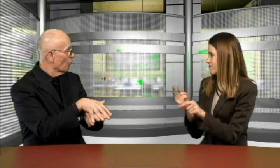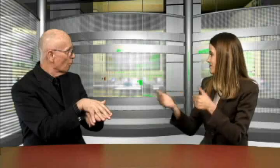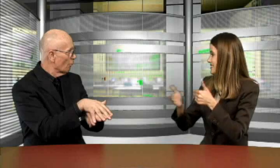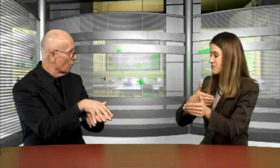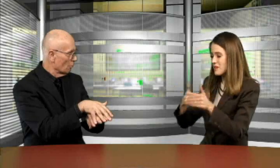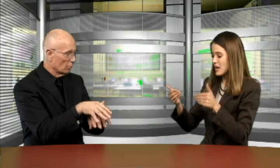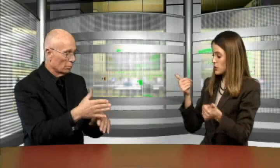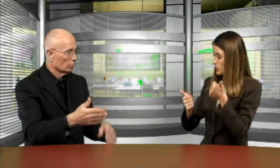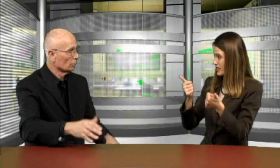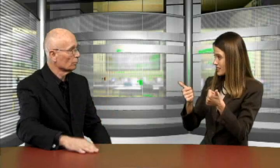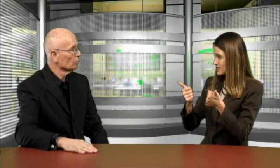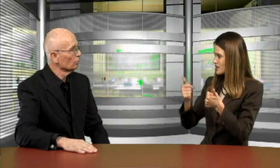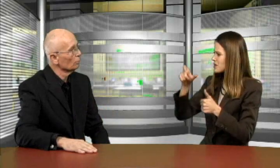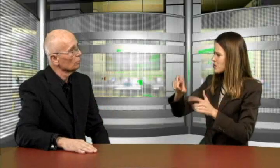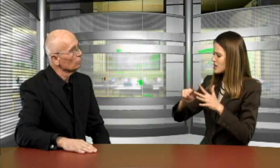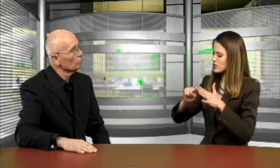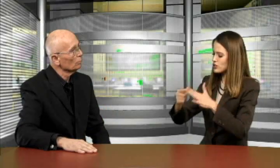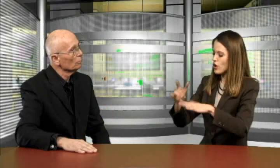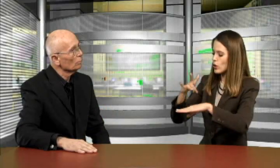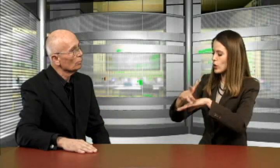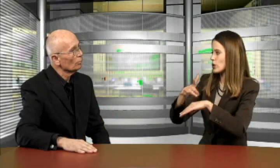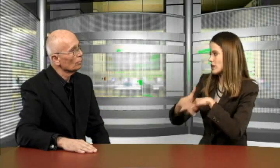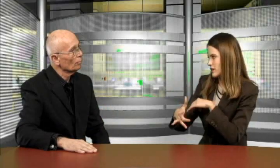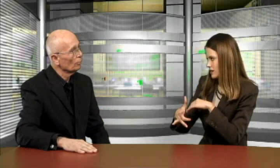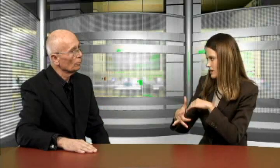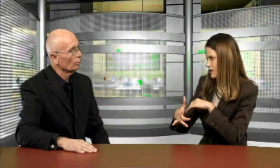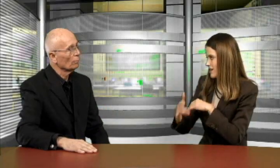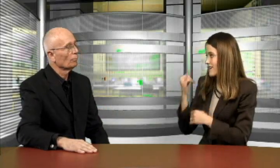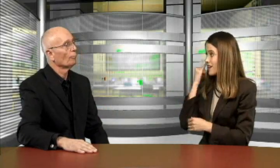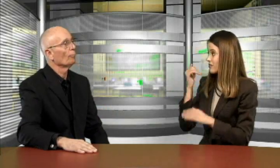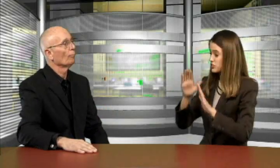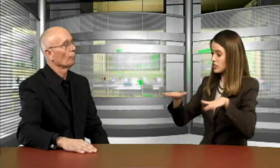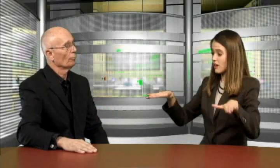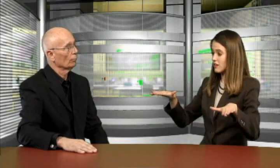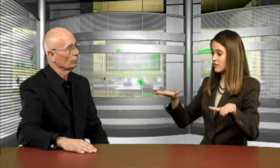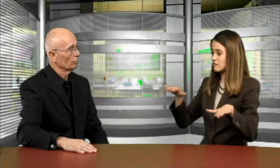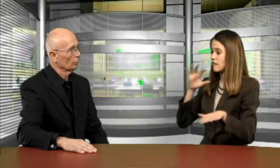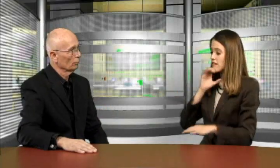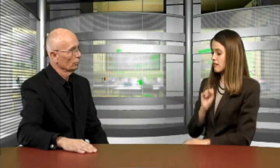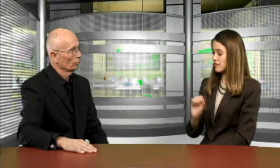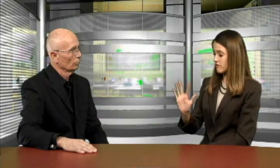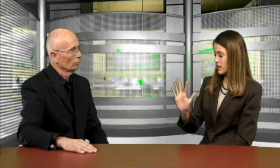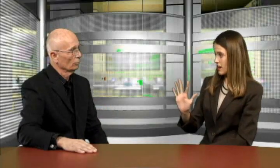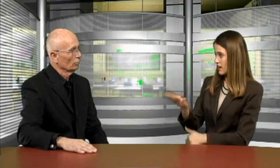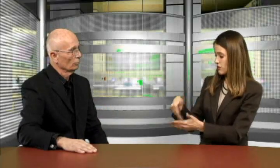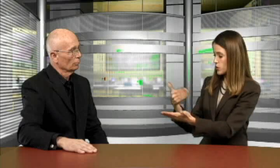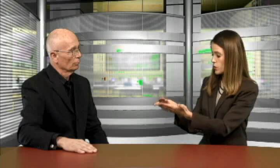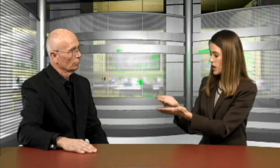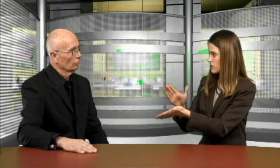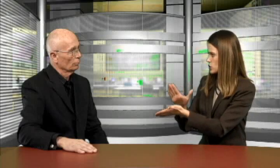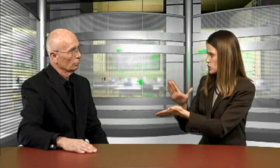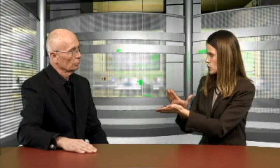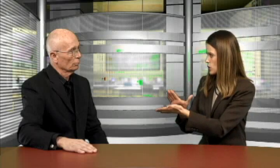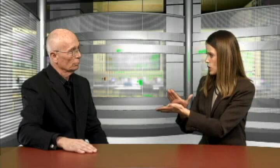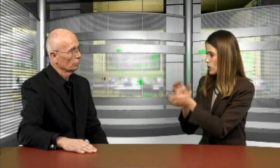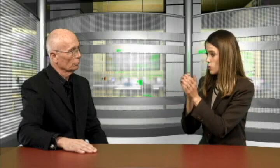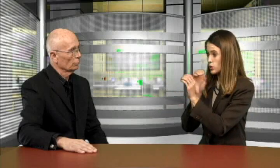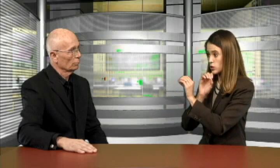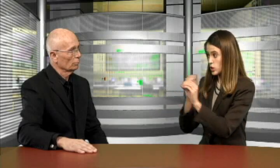or a mainstream school. Right. It doesn't matter which one, as long as they start early. And at age 5, when